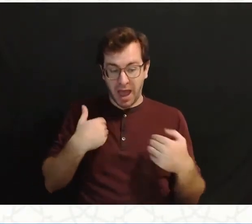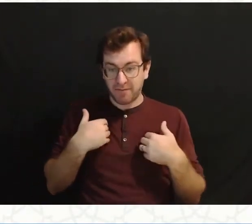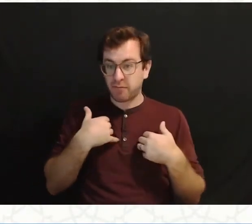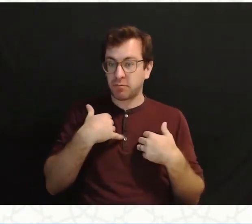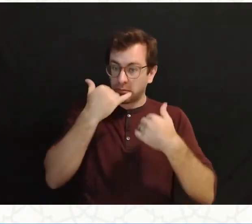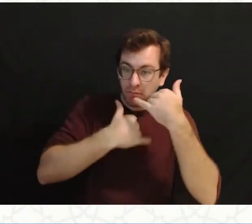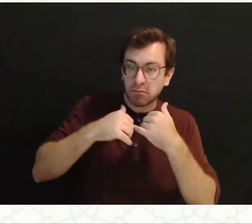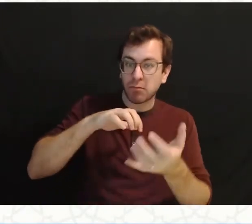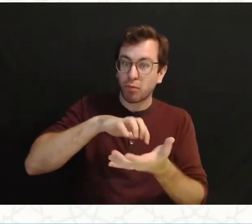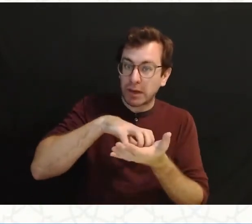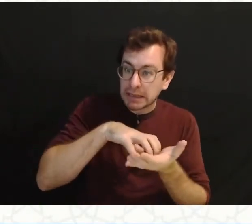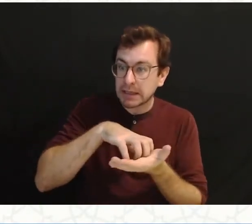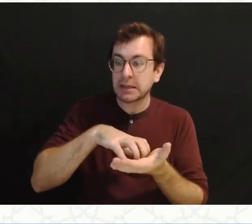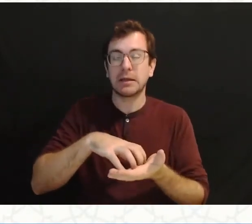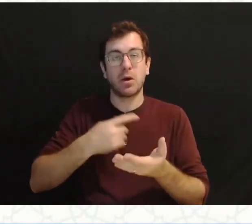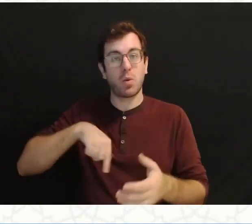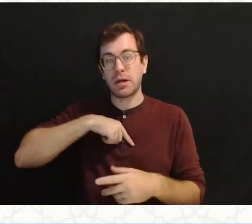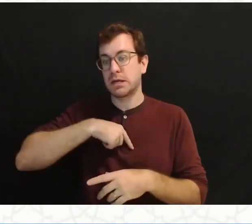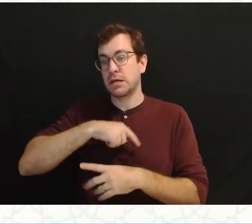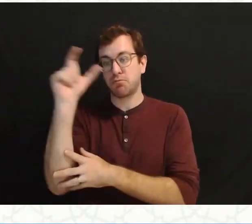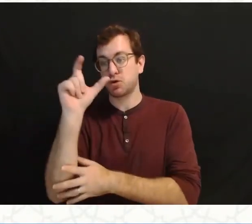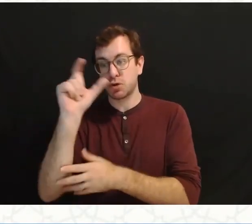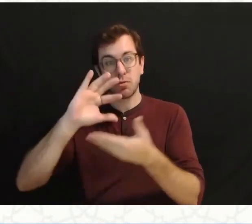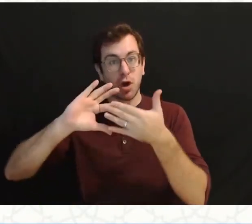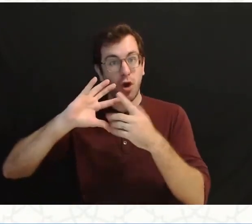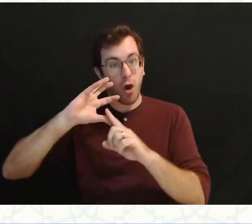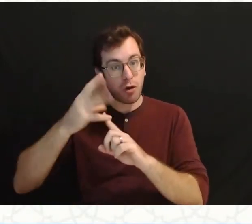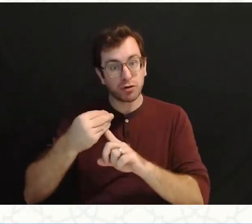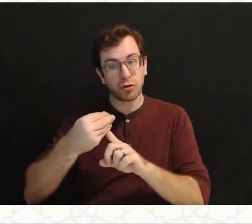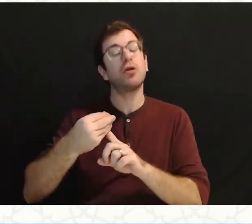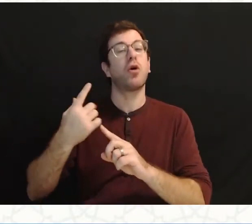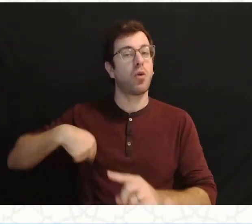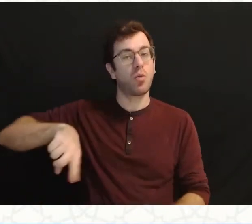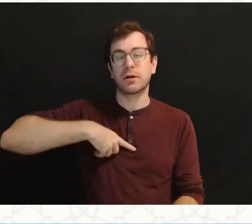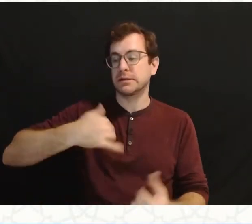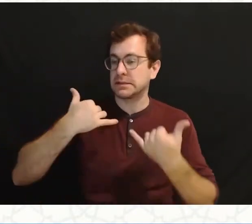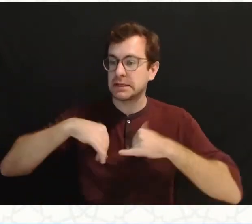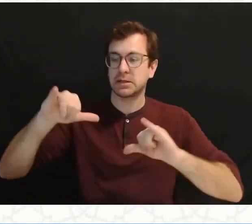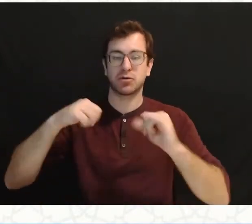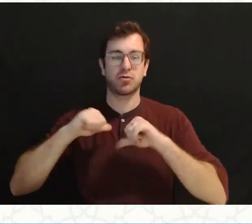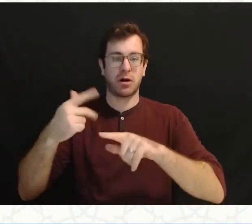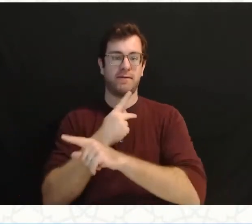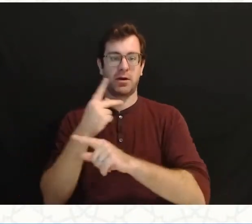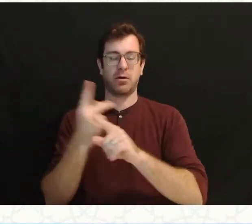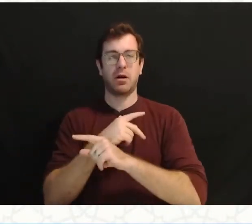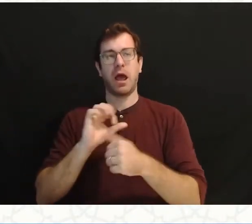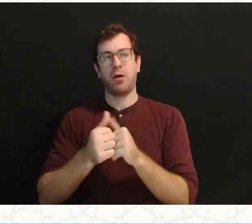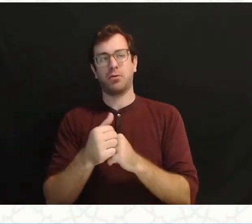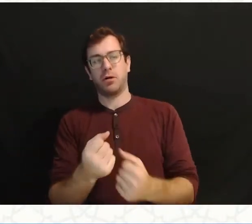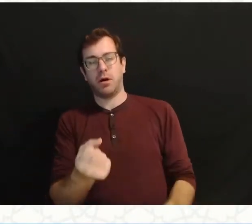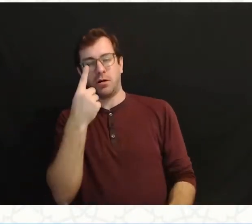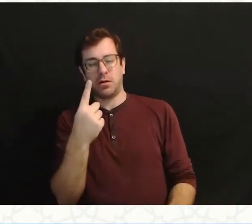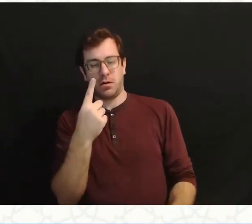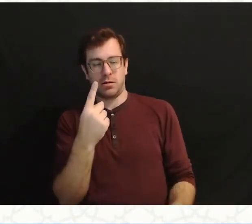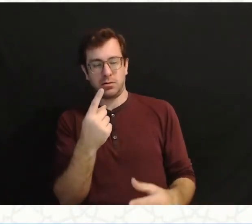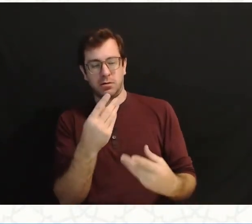that as a Muslim culture, we are still figuring out how to understand and deal